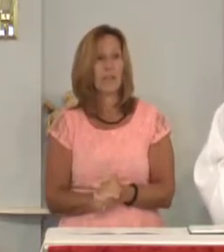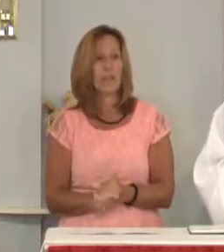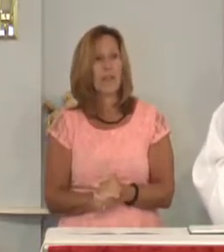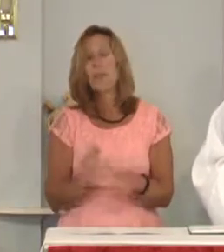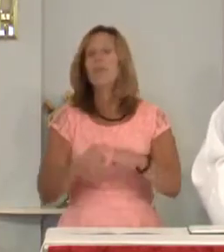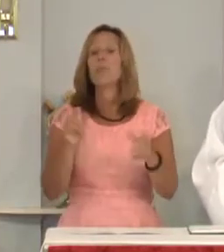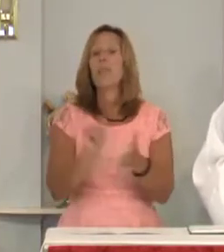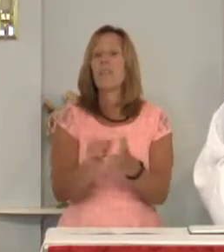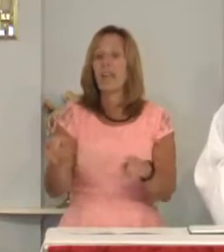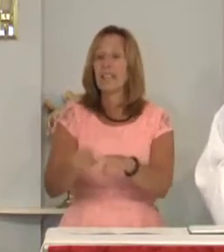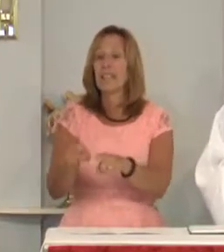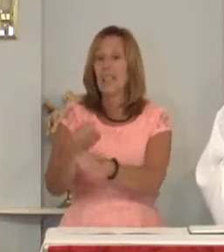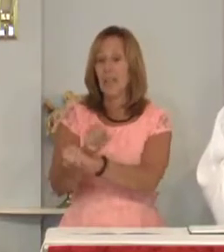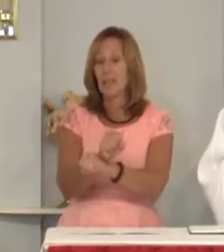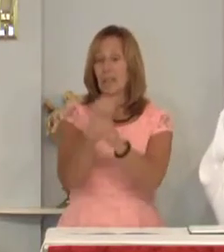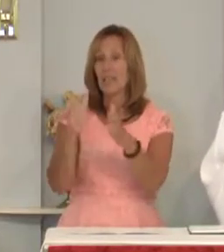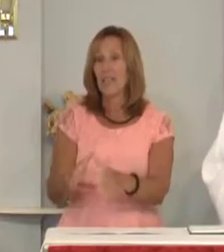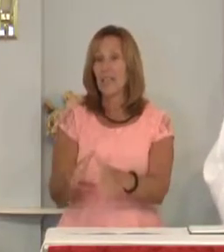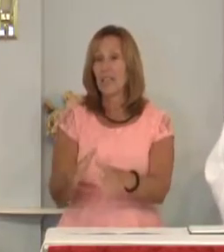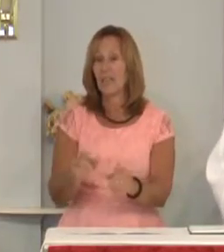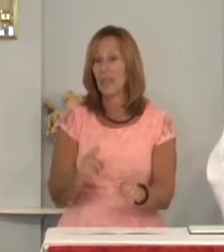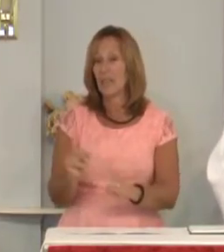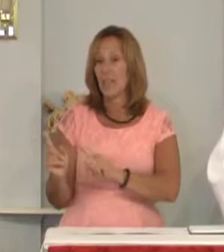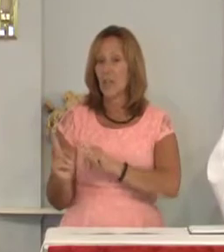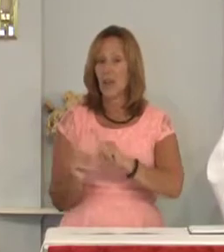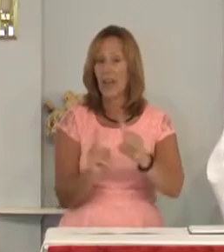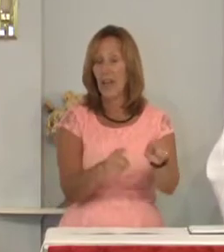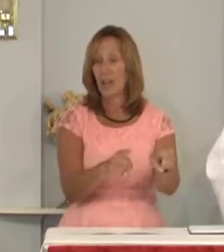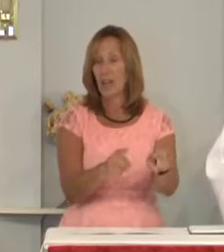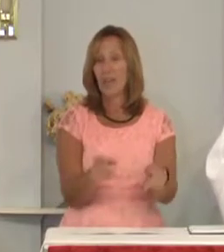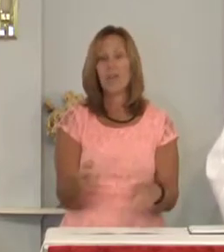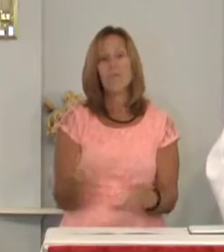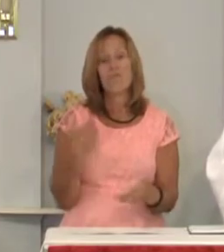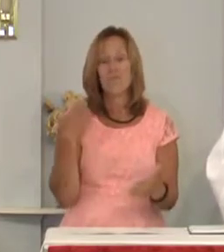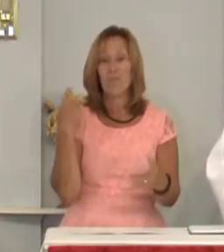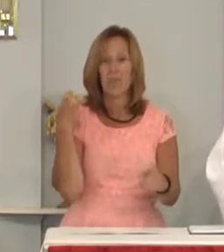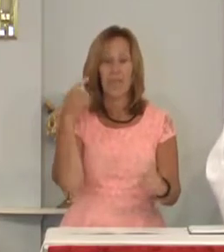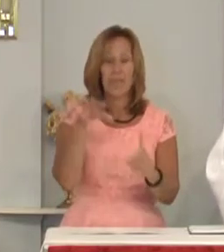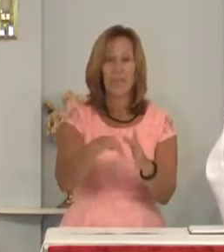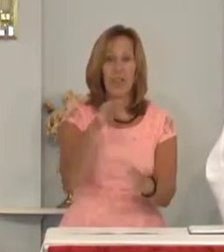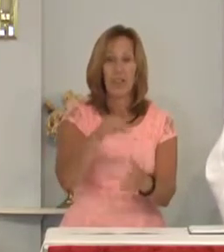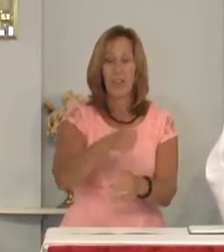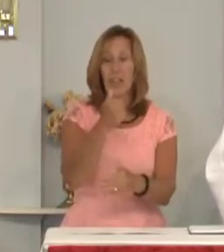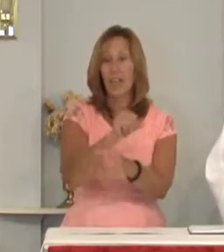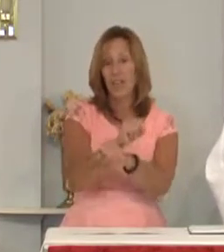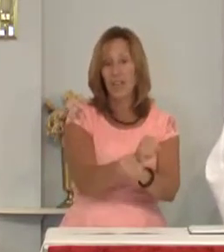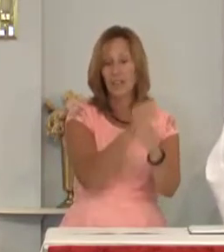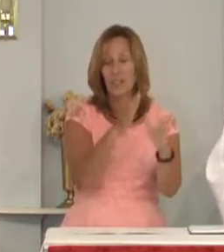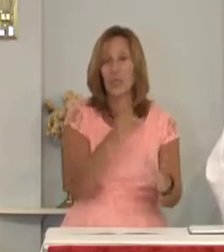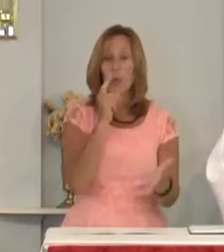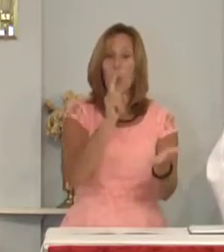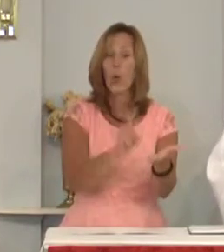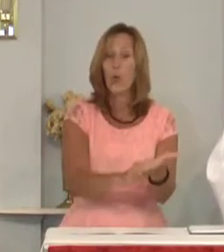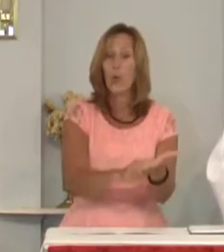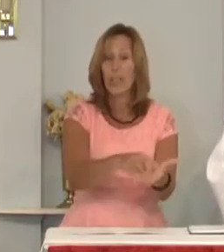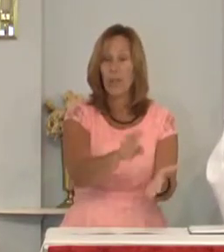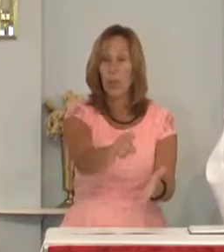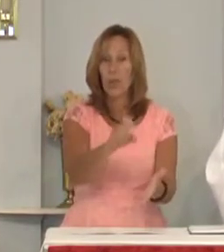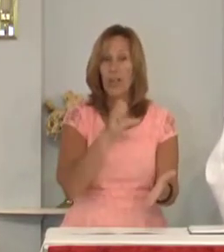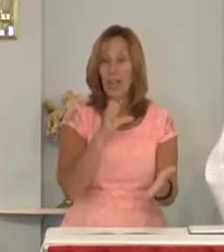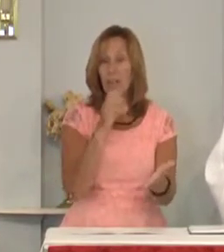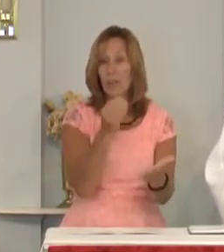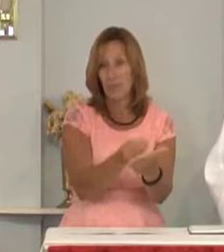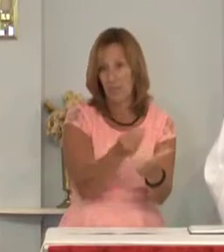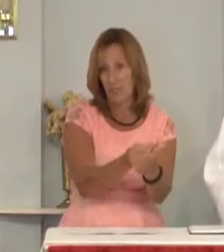But that same slave, as he went out, came upon one of his fellow slaves who owed him a hundred